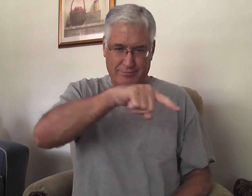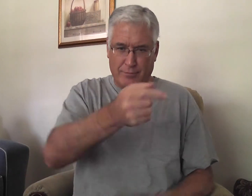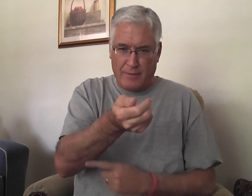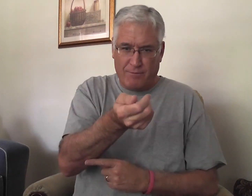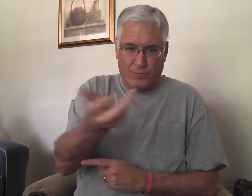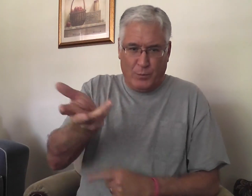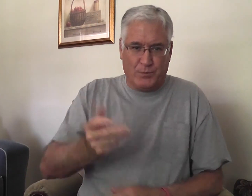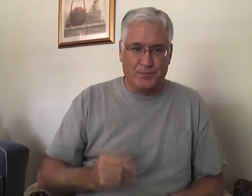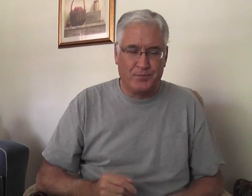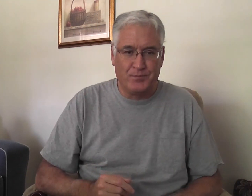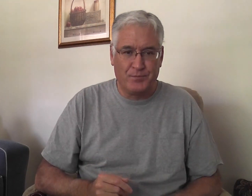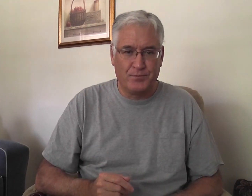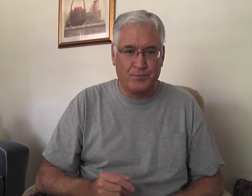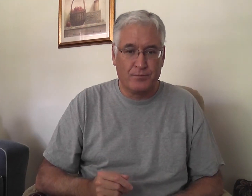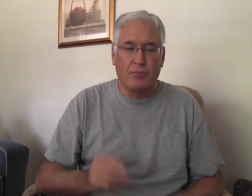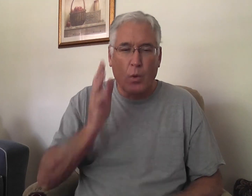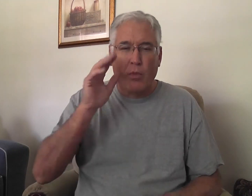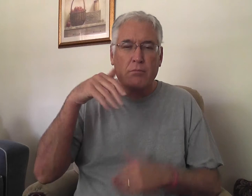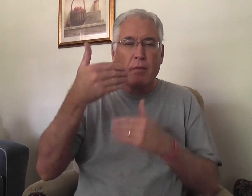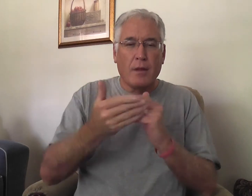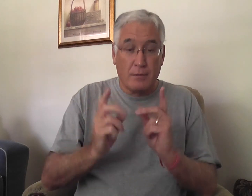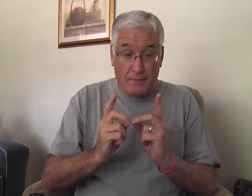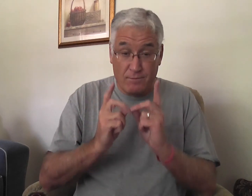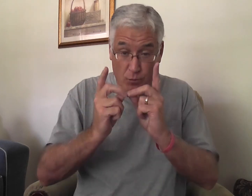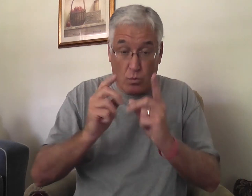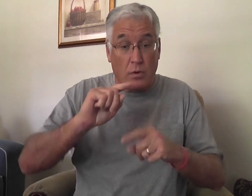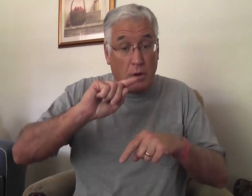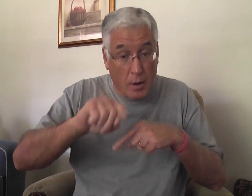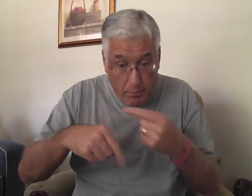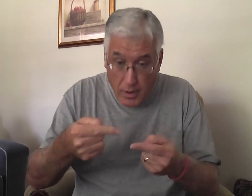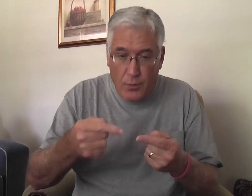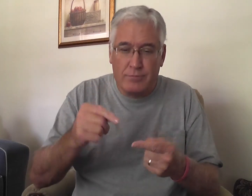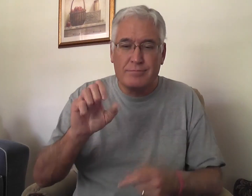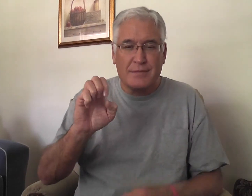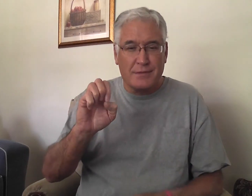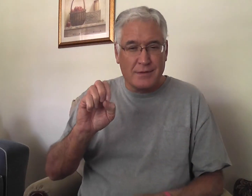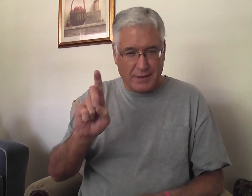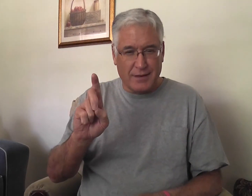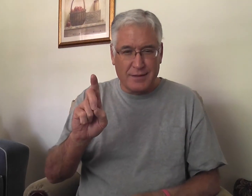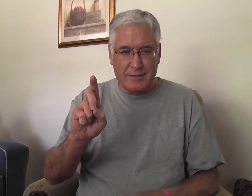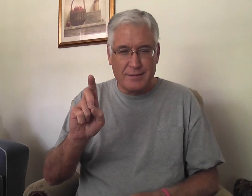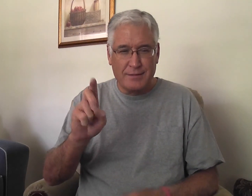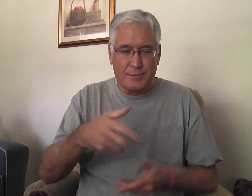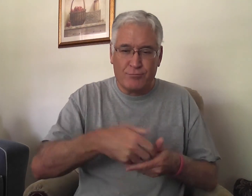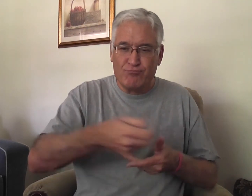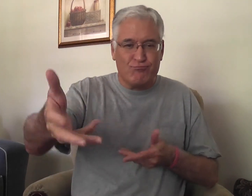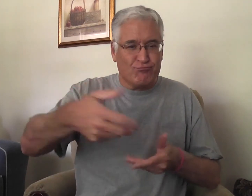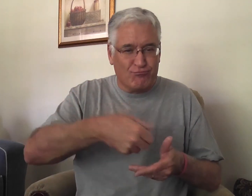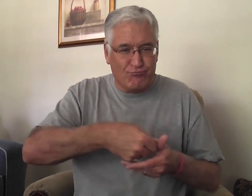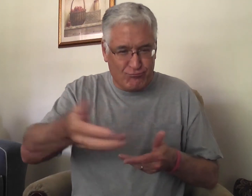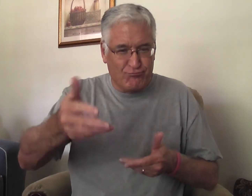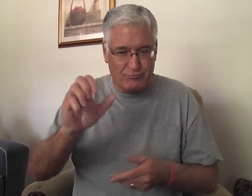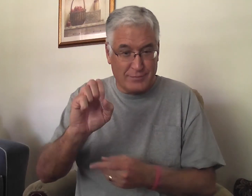Jesus' word is powerful. Still, we don't know how many. In the next devotion, we're going to talk about